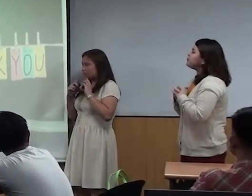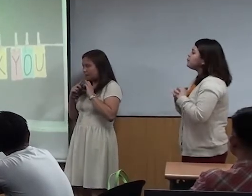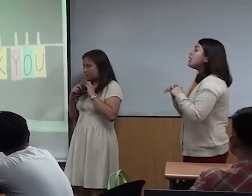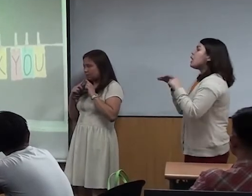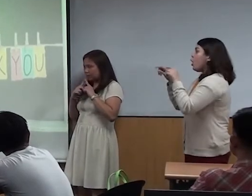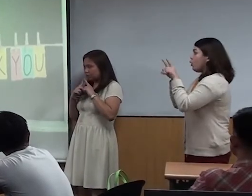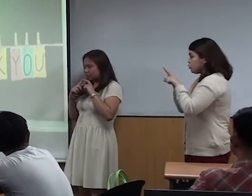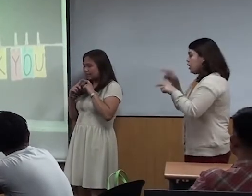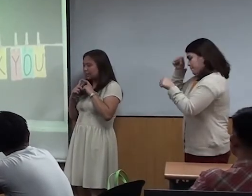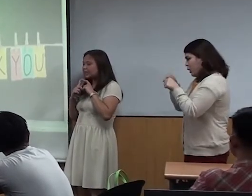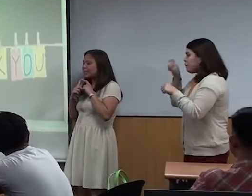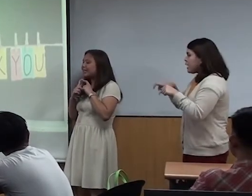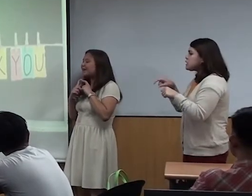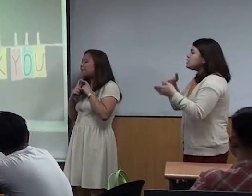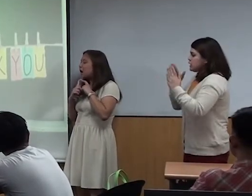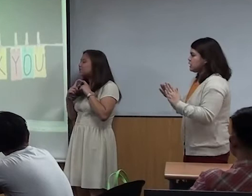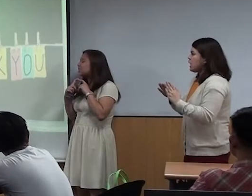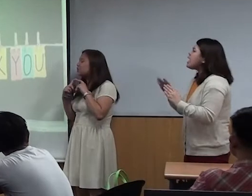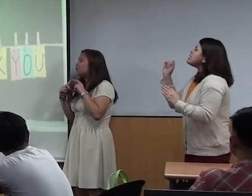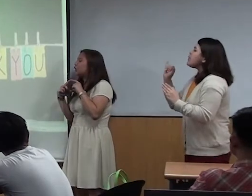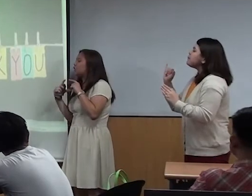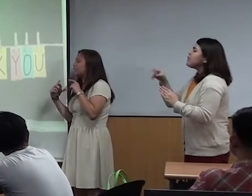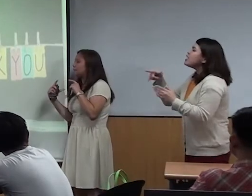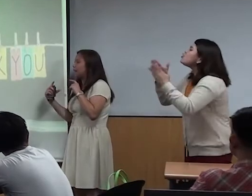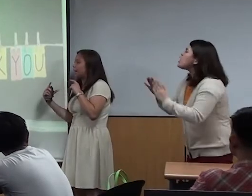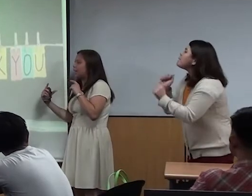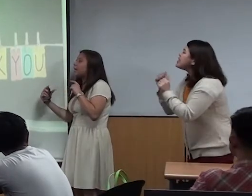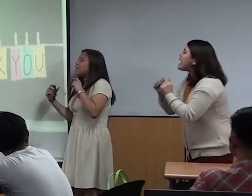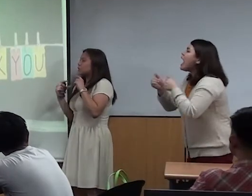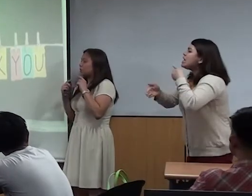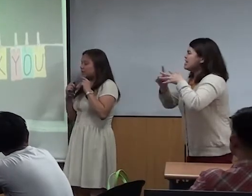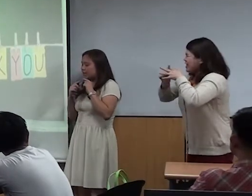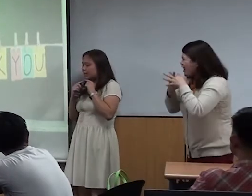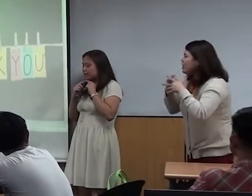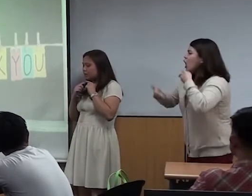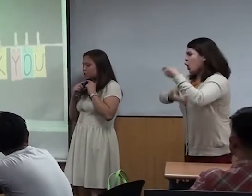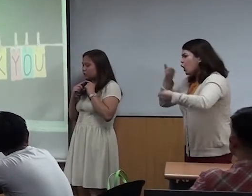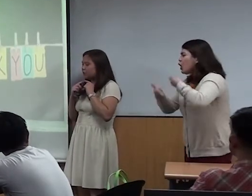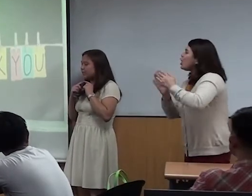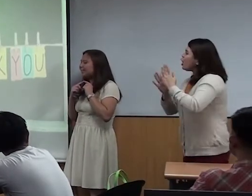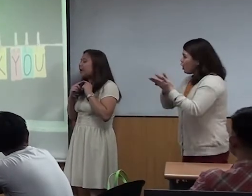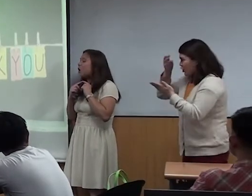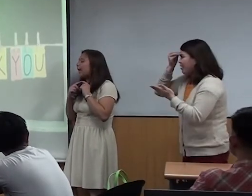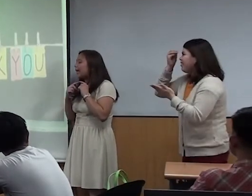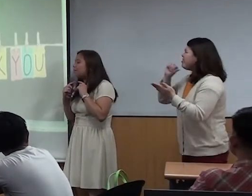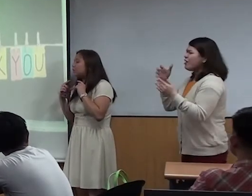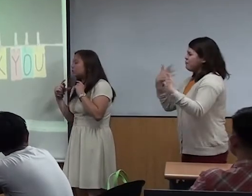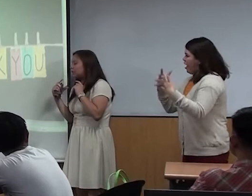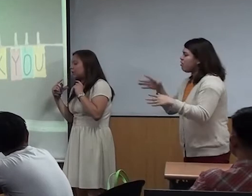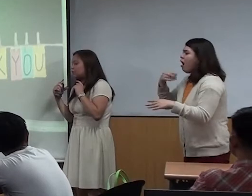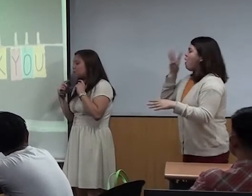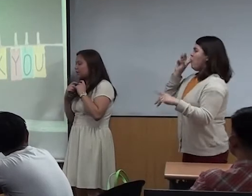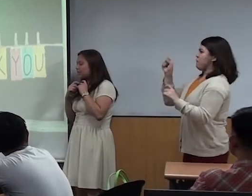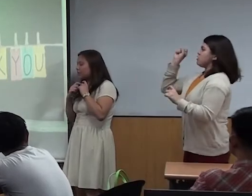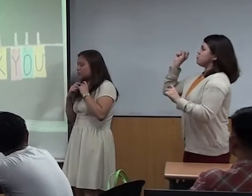So, let's remember that the student is still in the process of learning. So, he or she wasn't